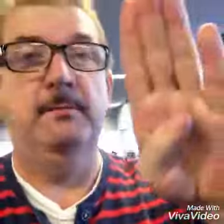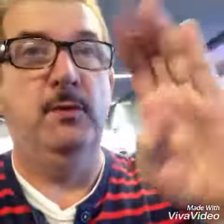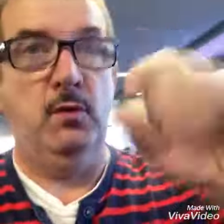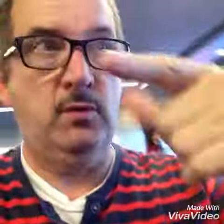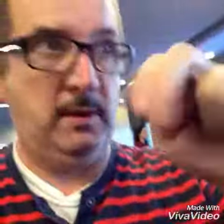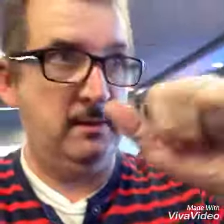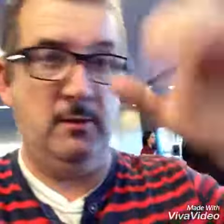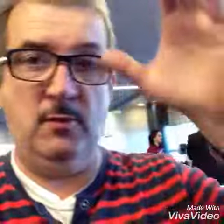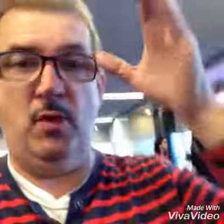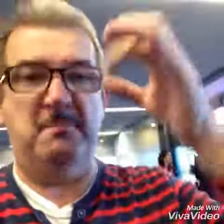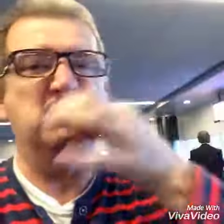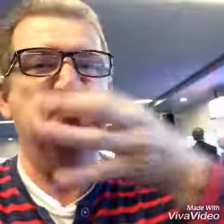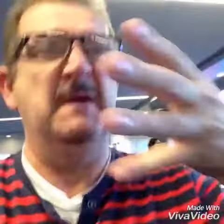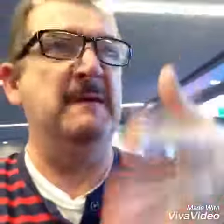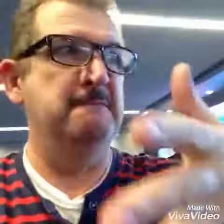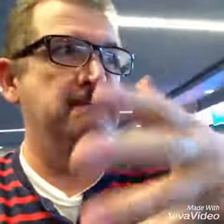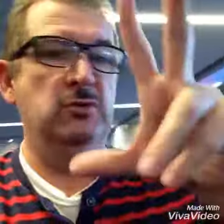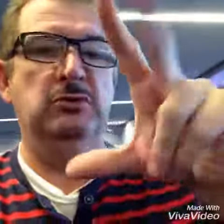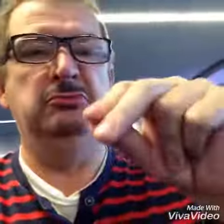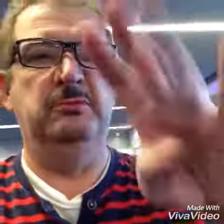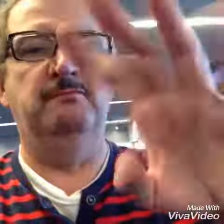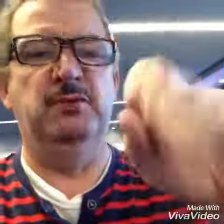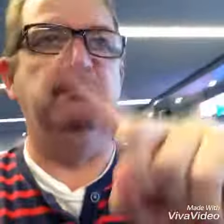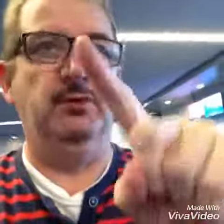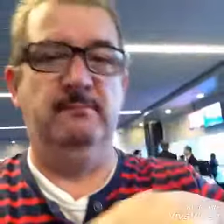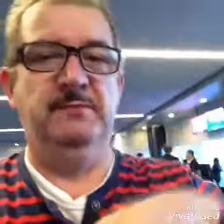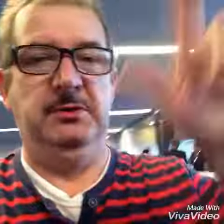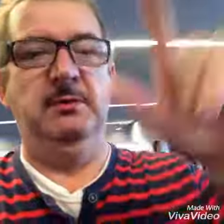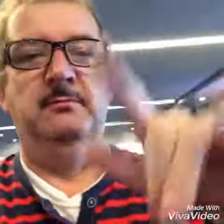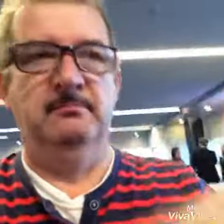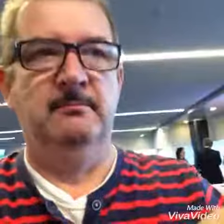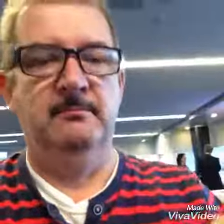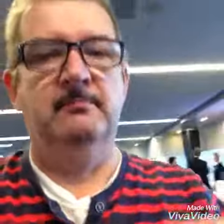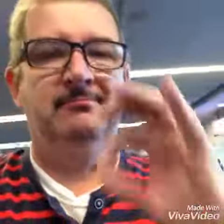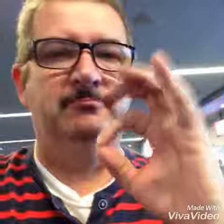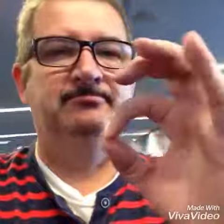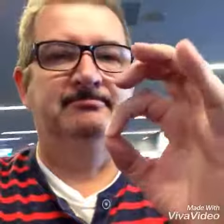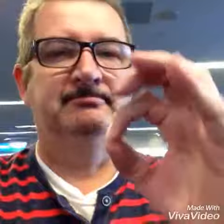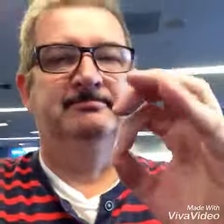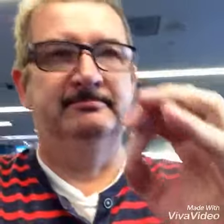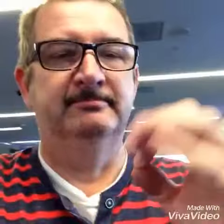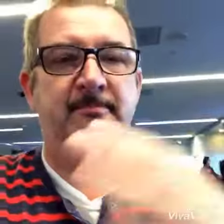Welcome to Los Angeles. This is Mayor Eric Garcetti. It is always an honor to host our